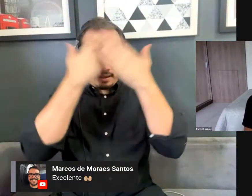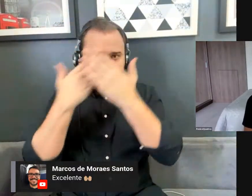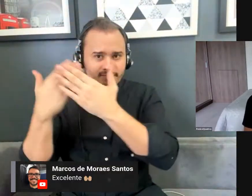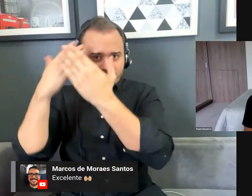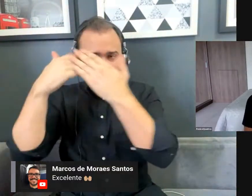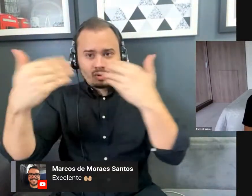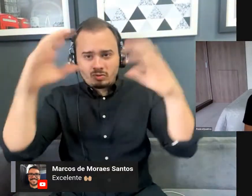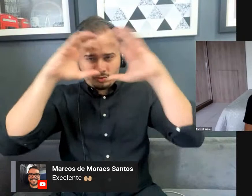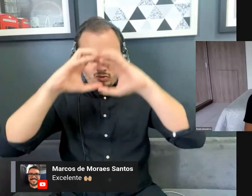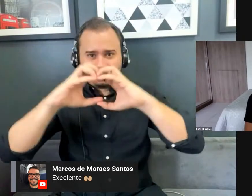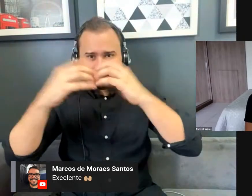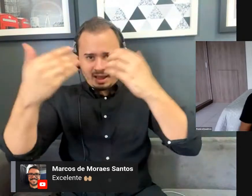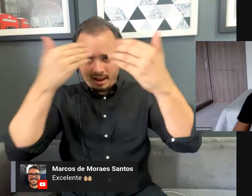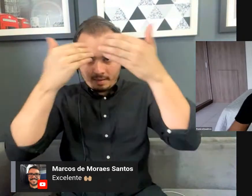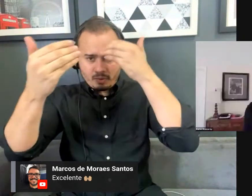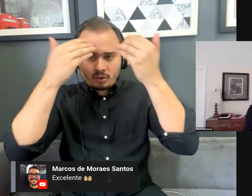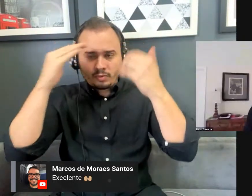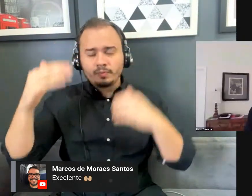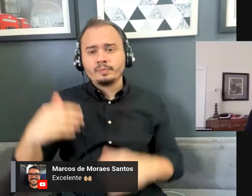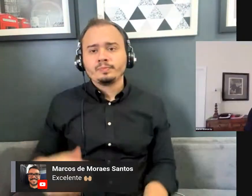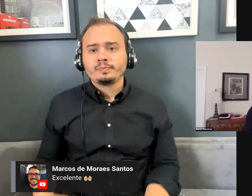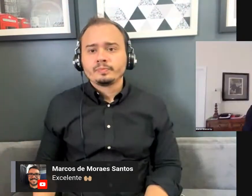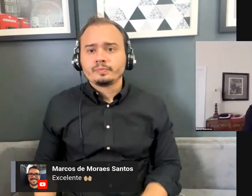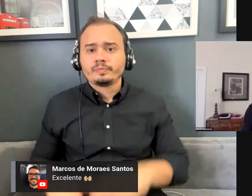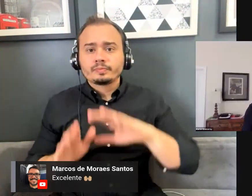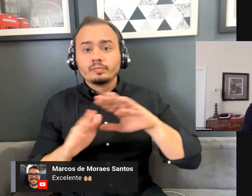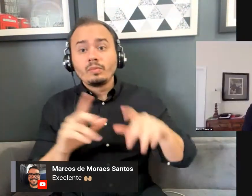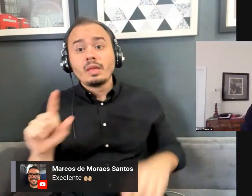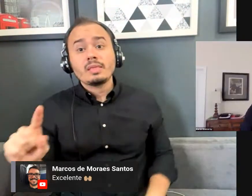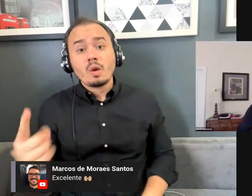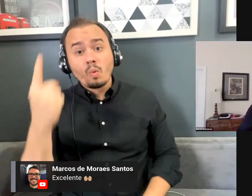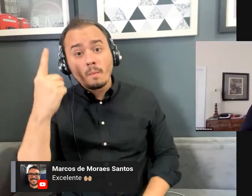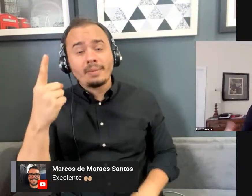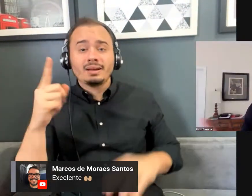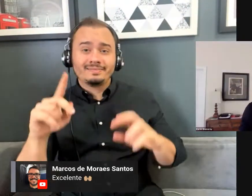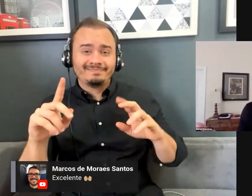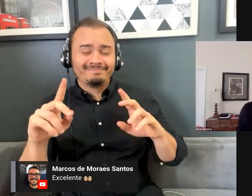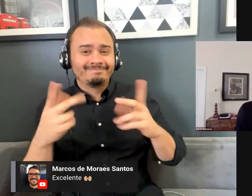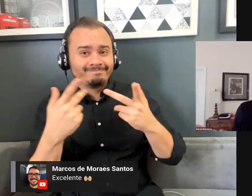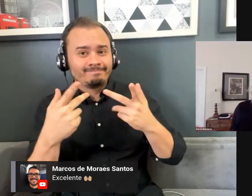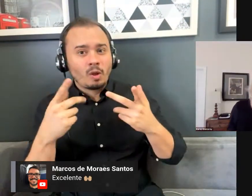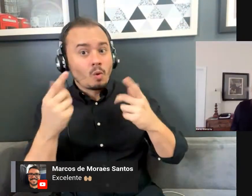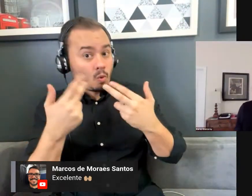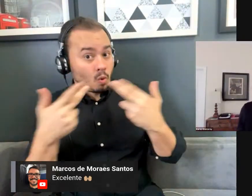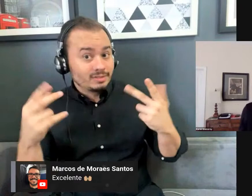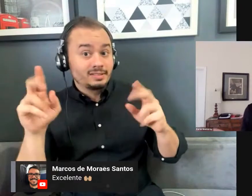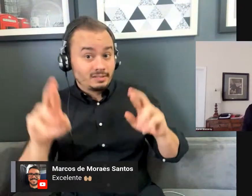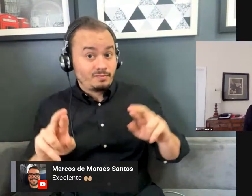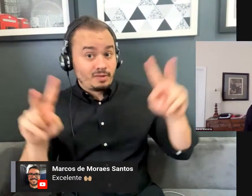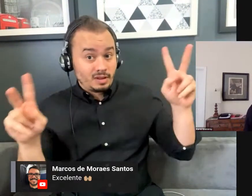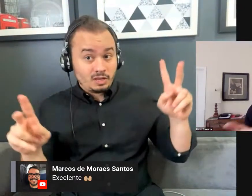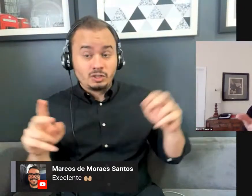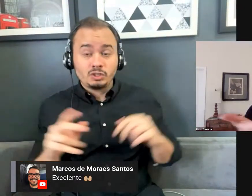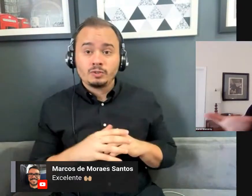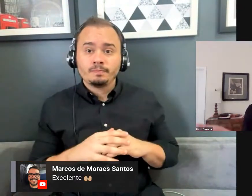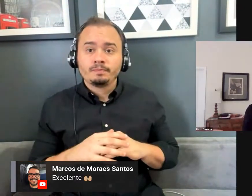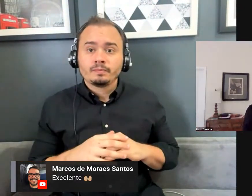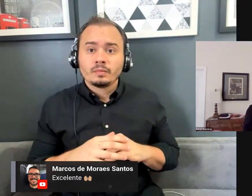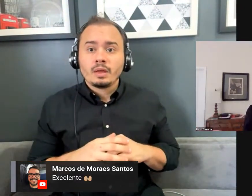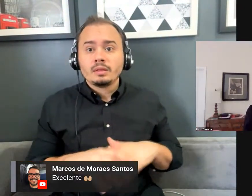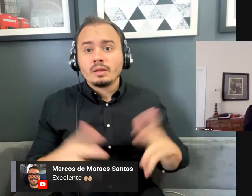sign languages. Yeah, the one difference I'll just add between the references is you usually don't have very